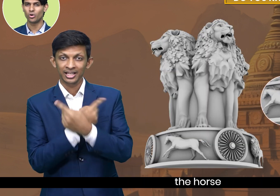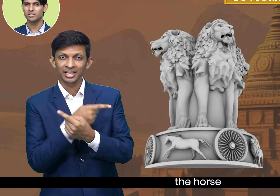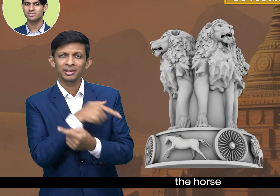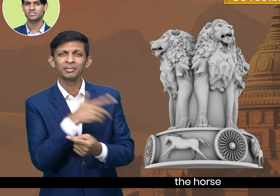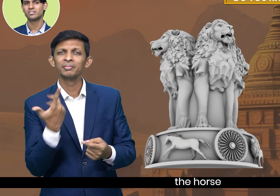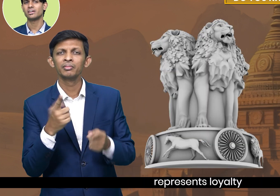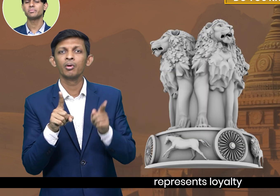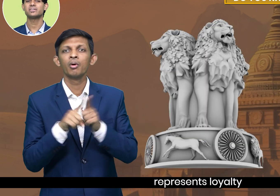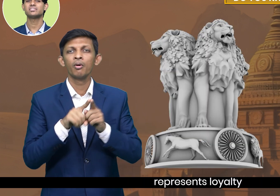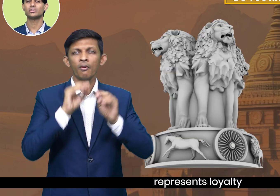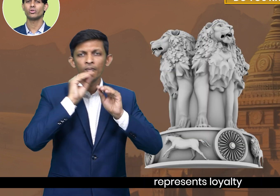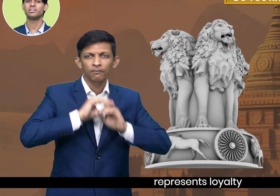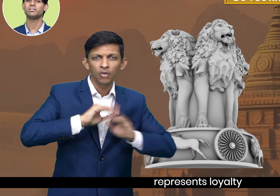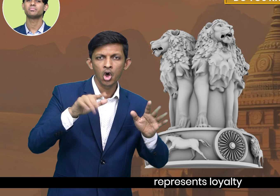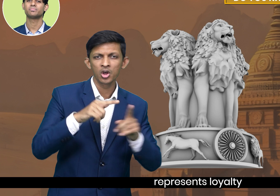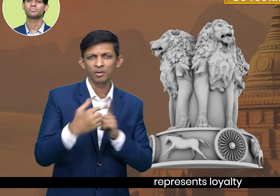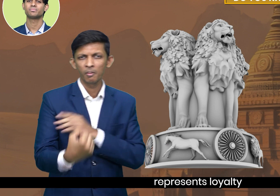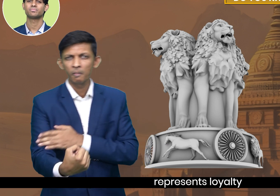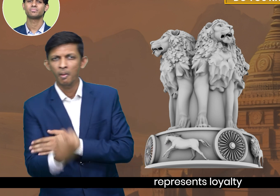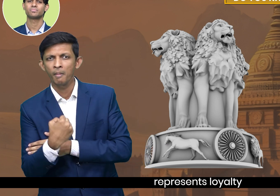The horse represents loyalty,